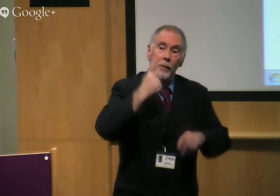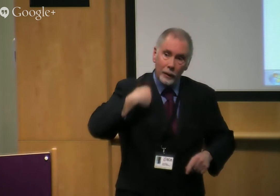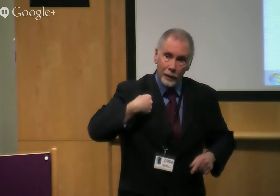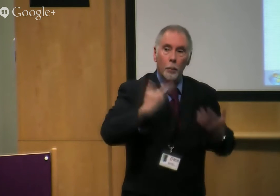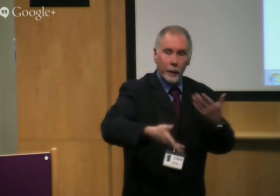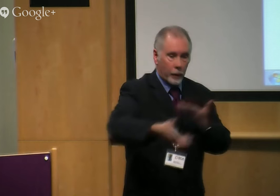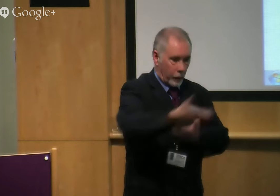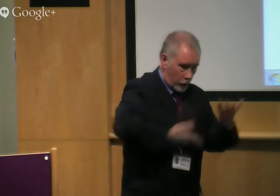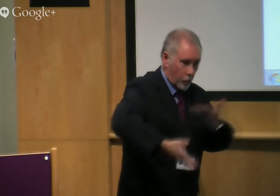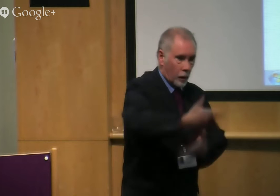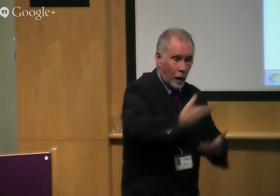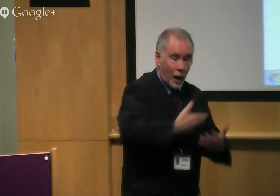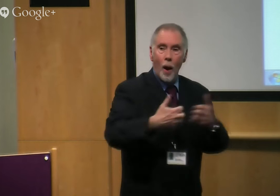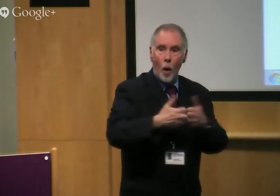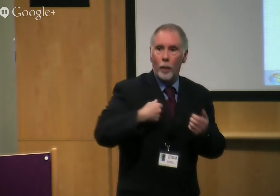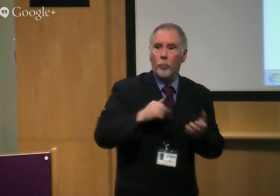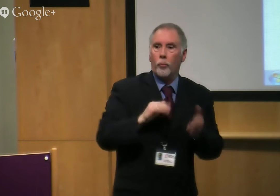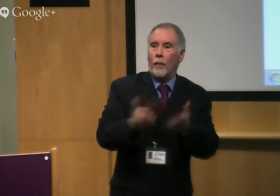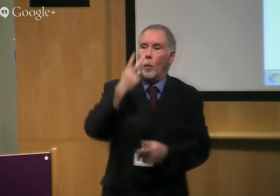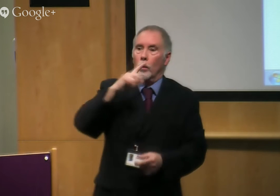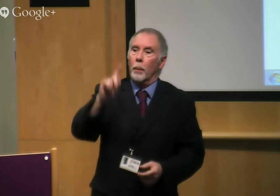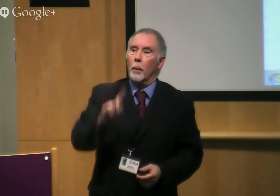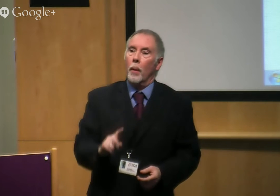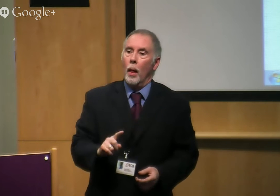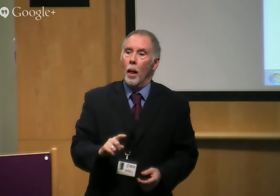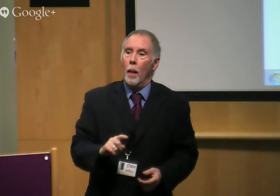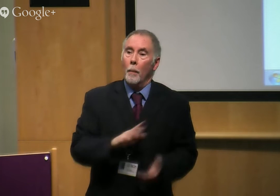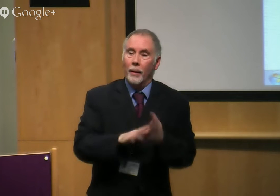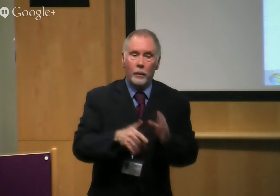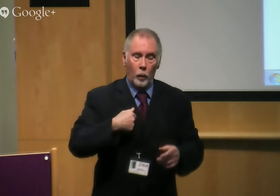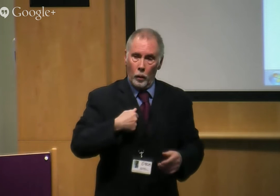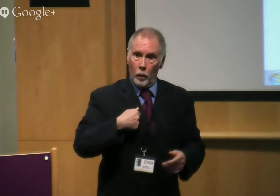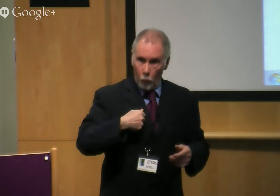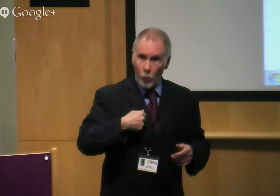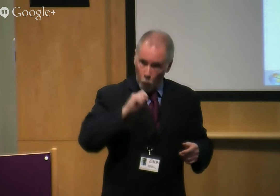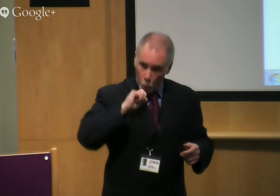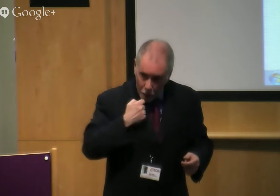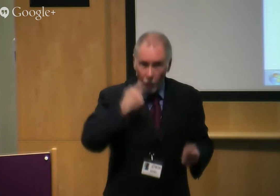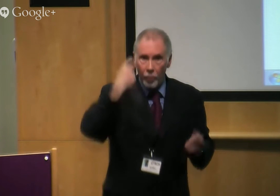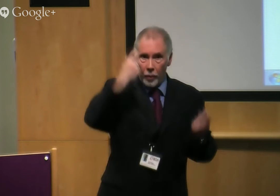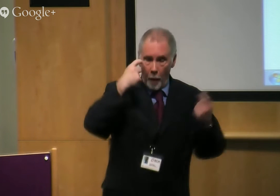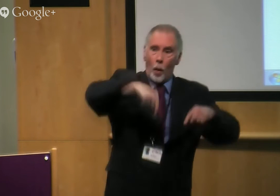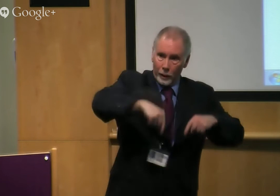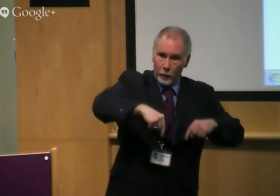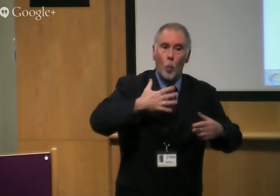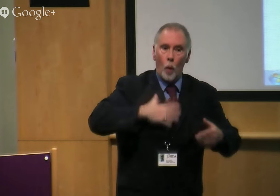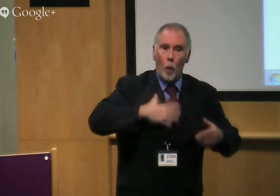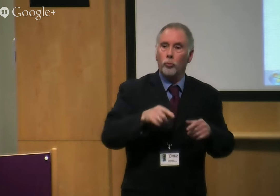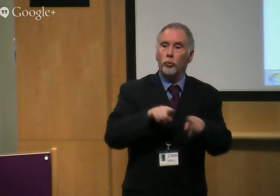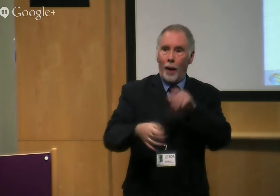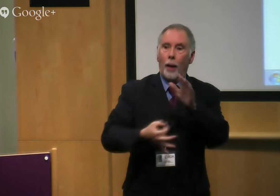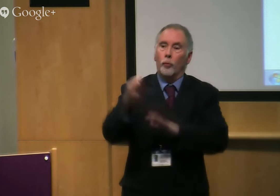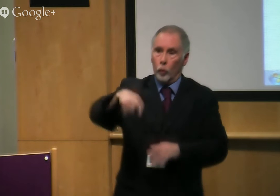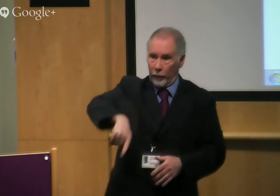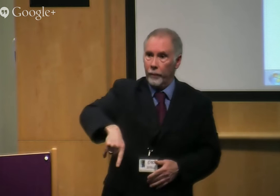heard. The staff yesterday, we had an away day and we spoke about how we can improve our services for the elderly